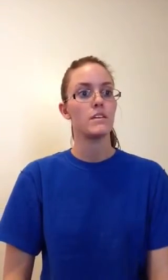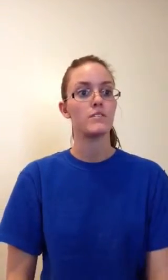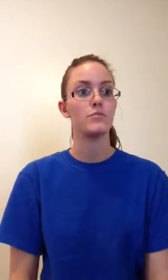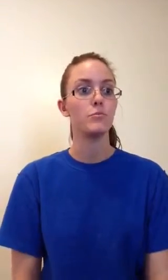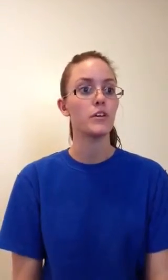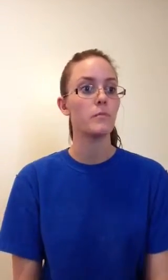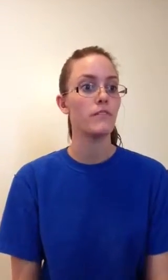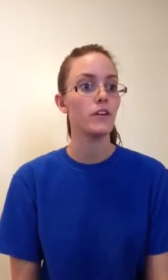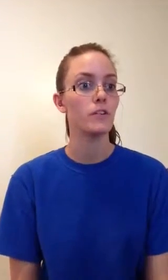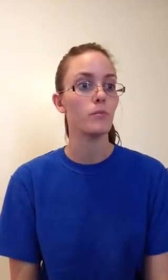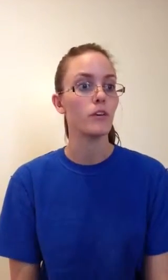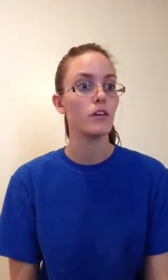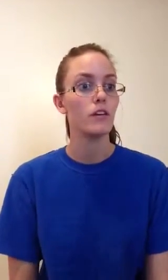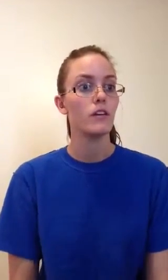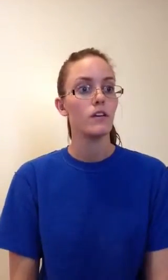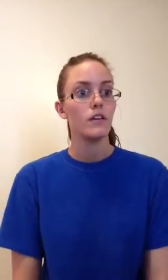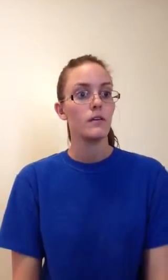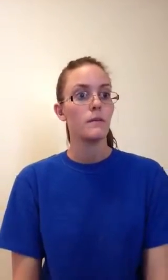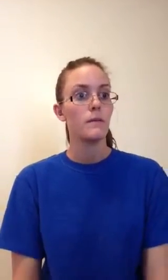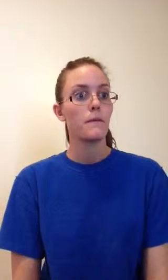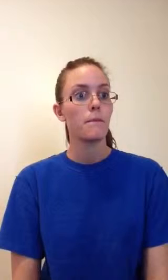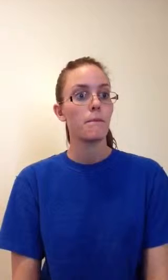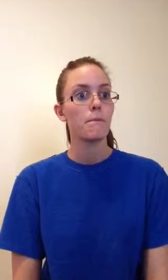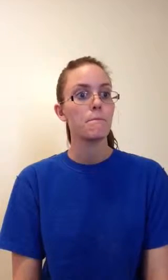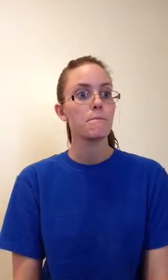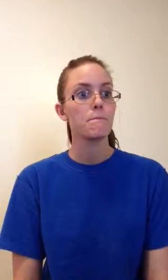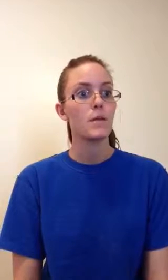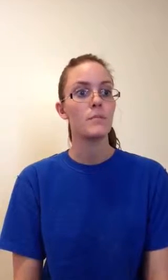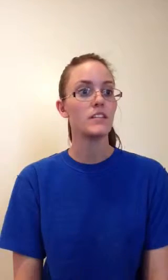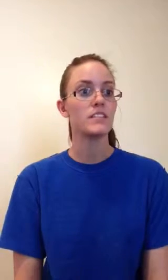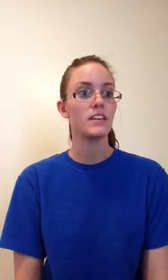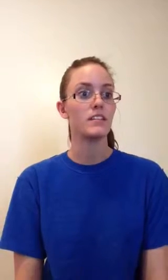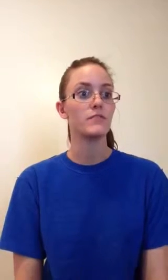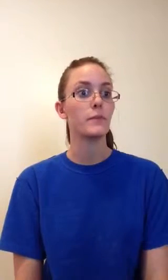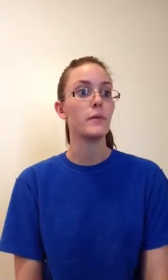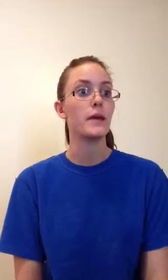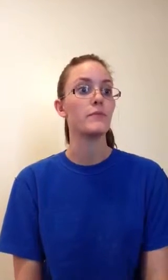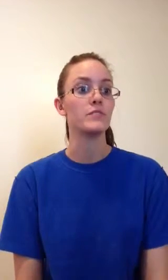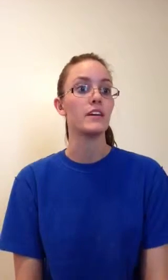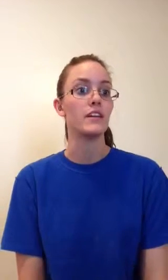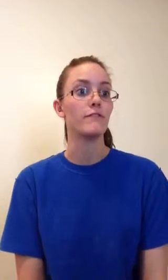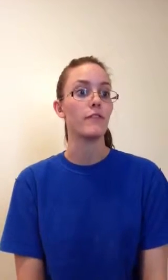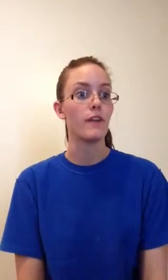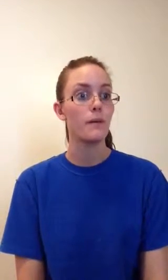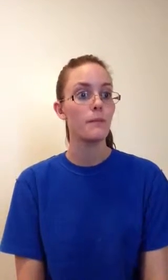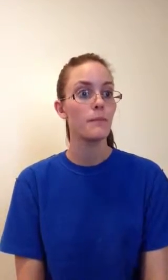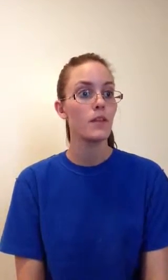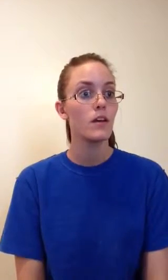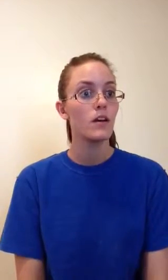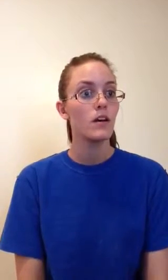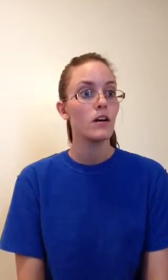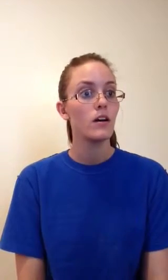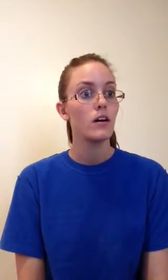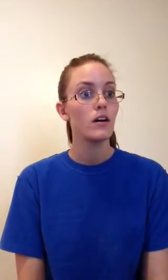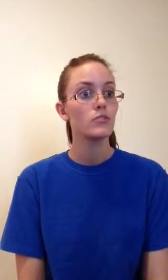Yes, you bring up a very good point. I'm not designing this for me, I'm designing it for them. So